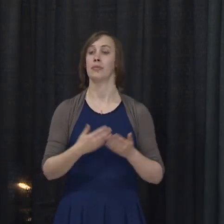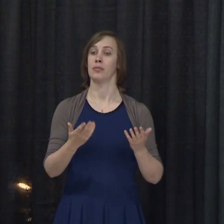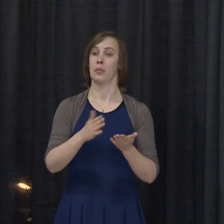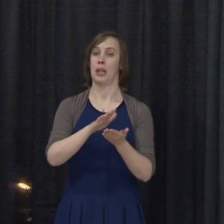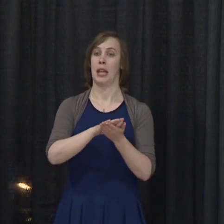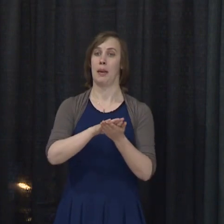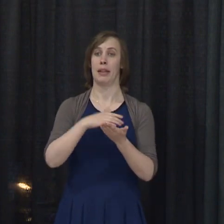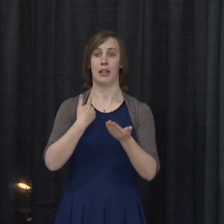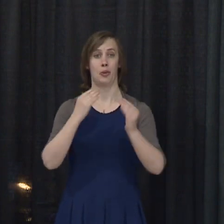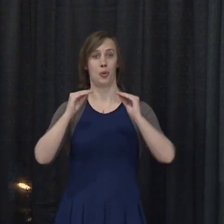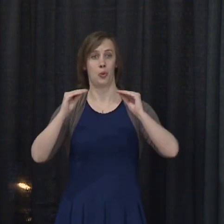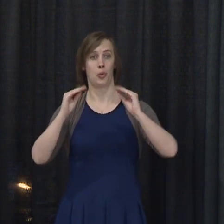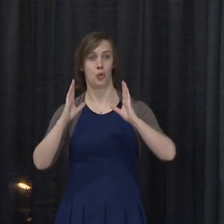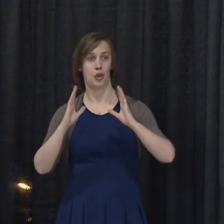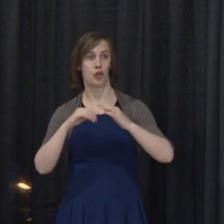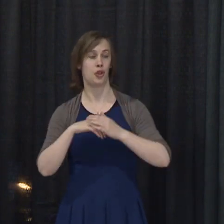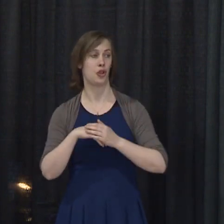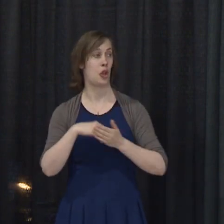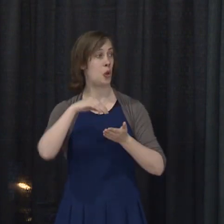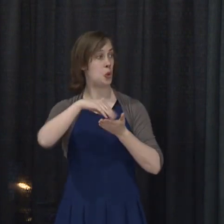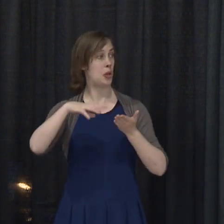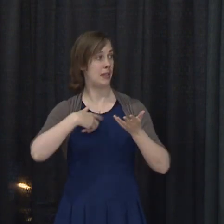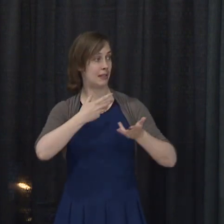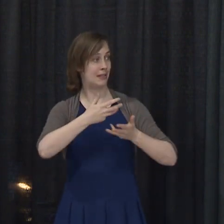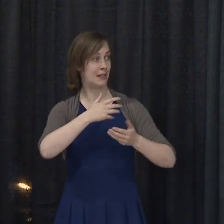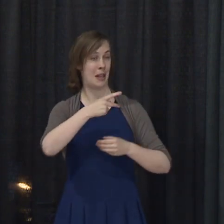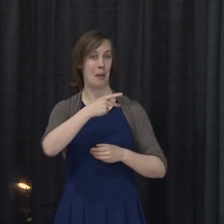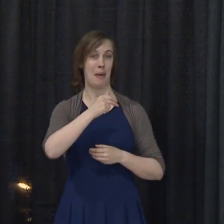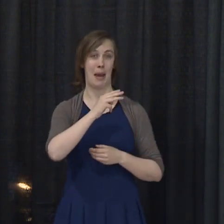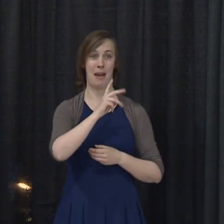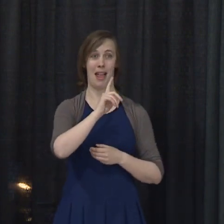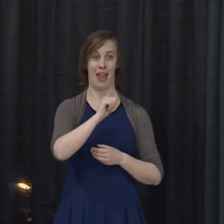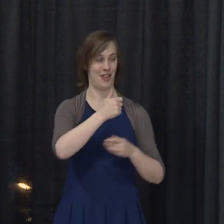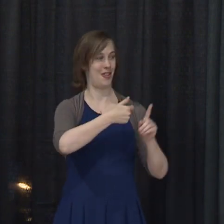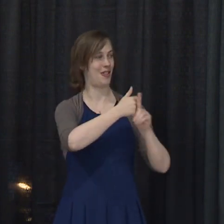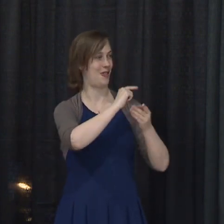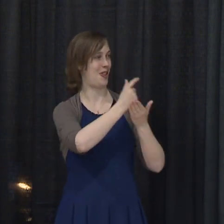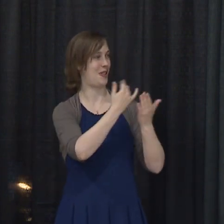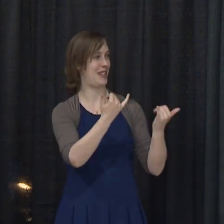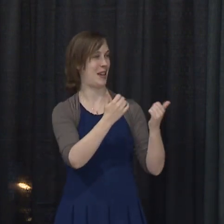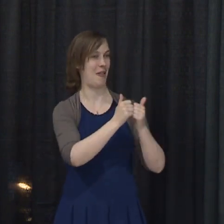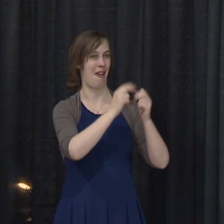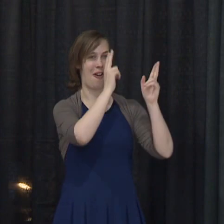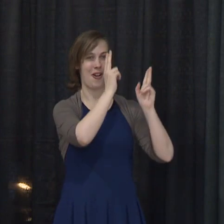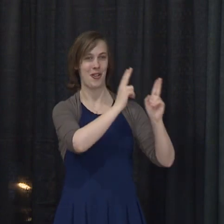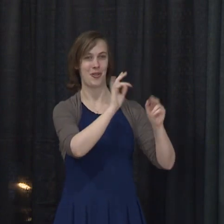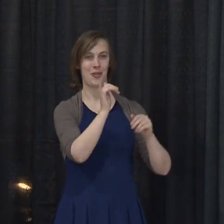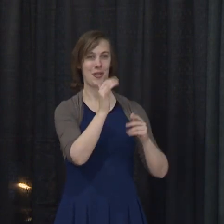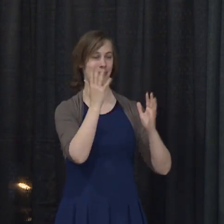with, Pamela, is also graduating today with honors.